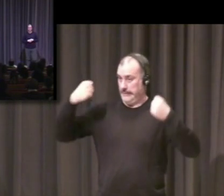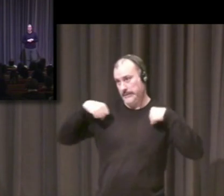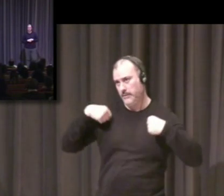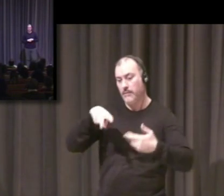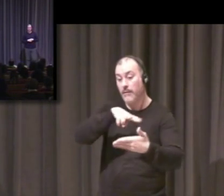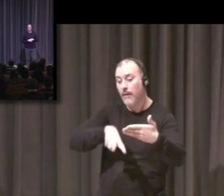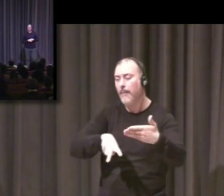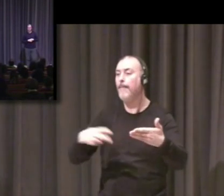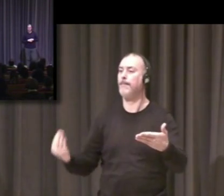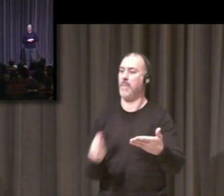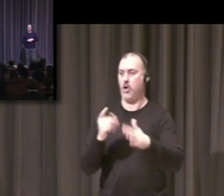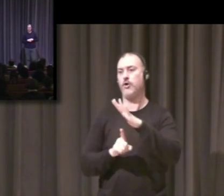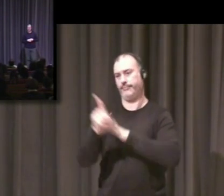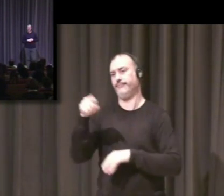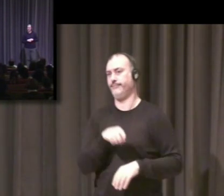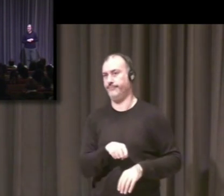Onward.